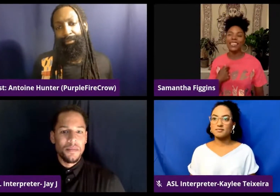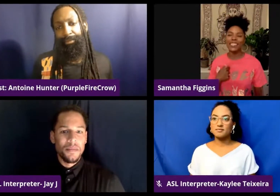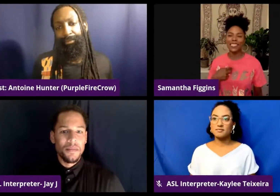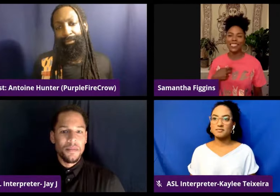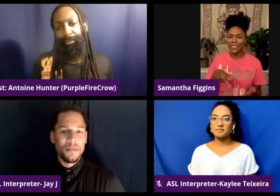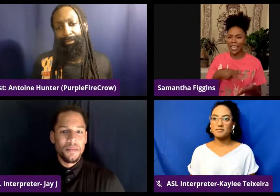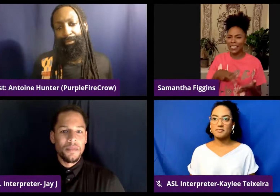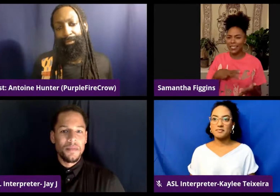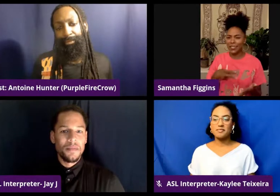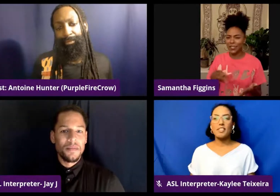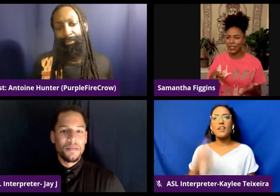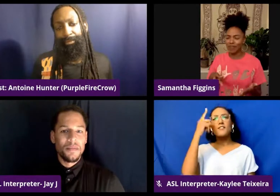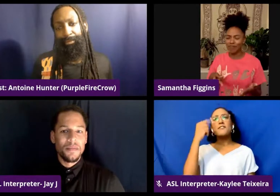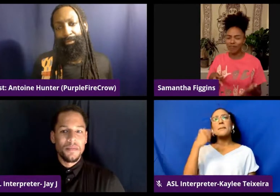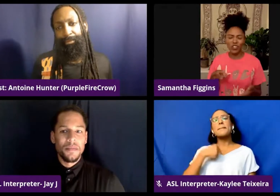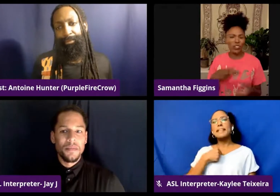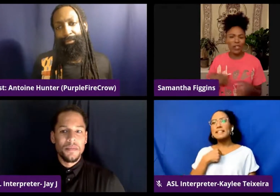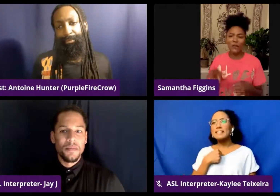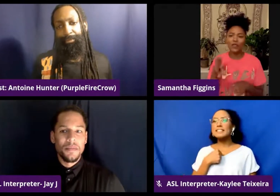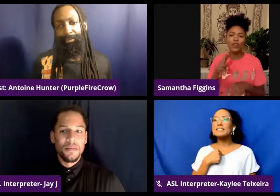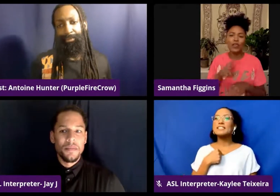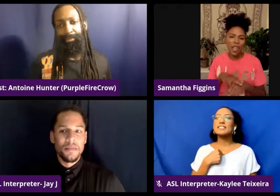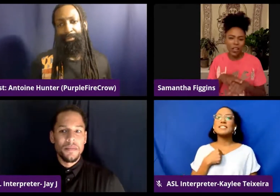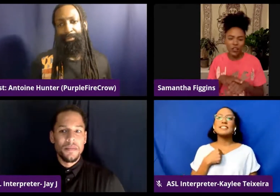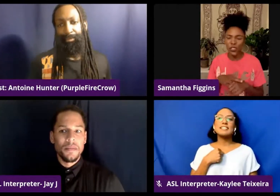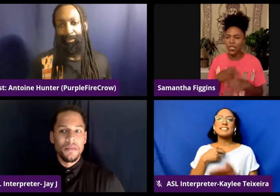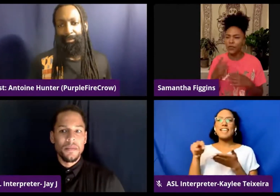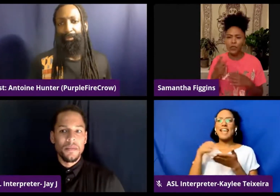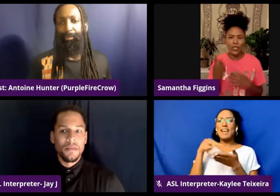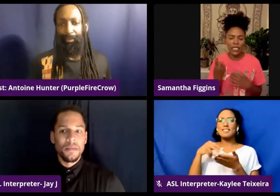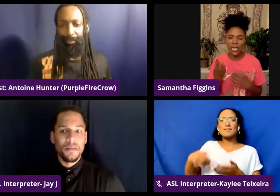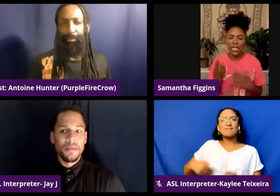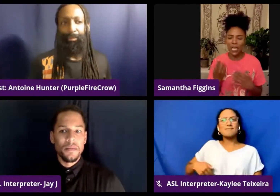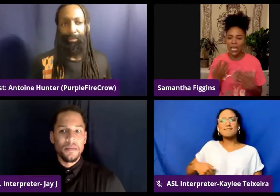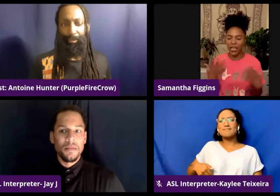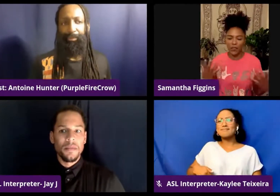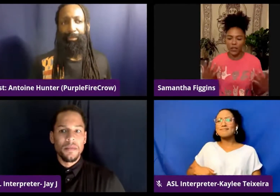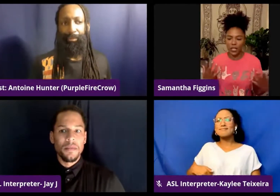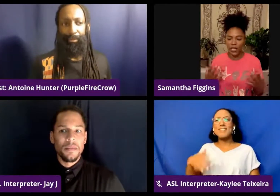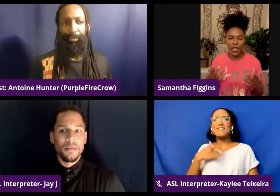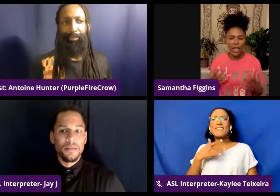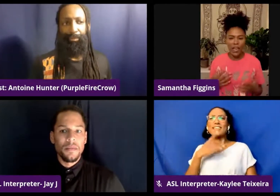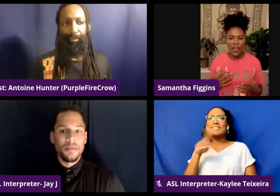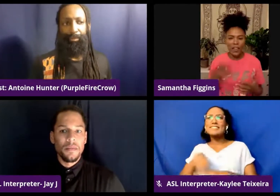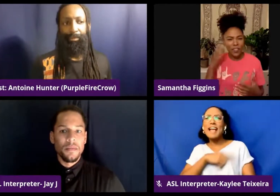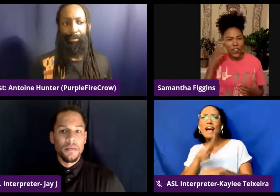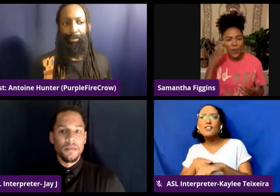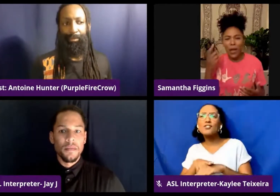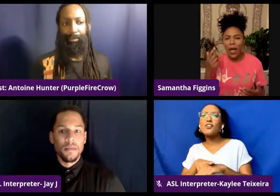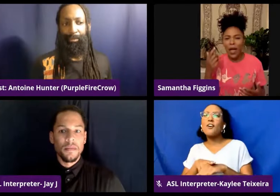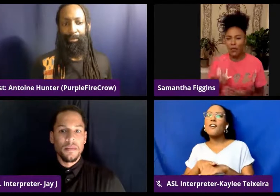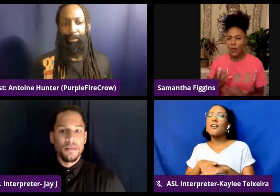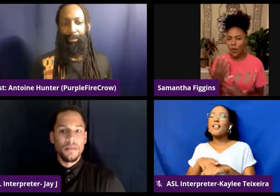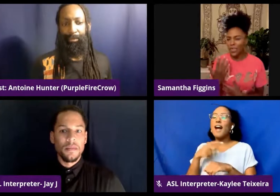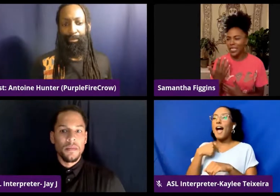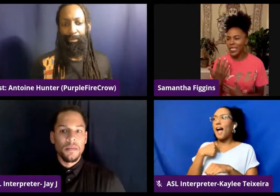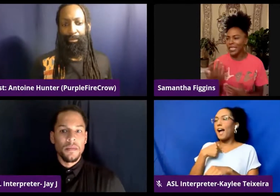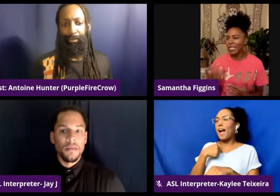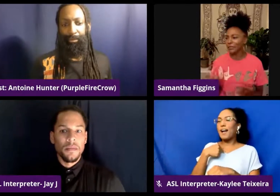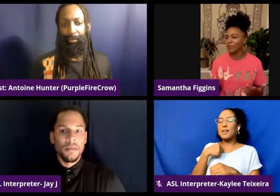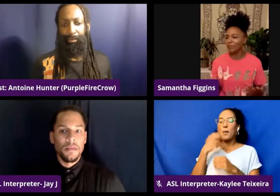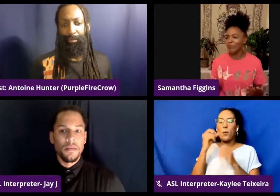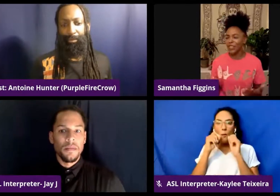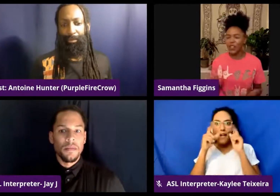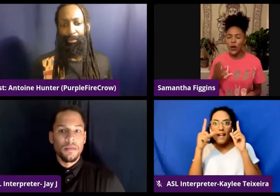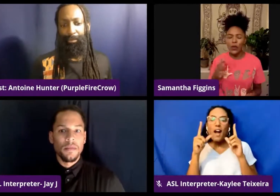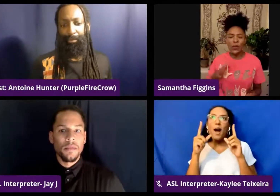For me, dance just comes so natural. It's the first thing that I can really think about in the